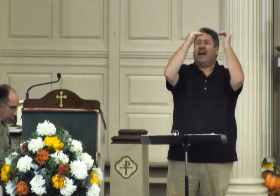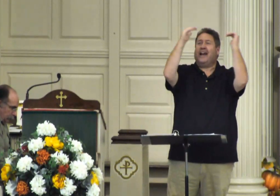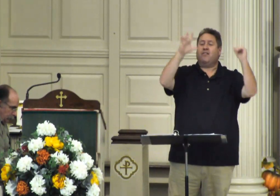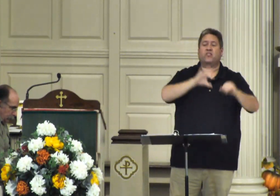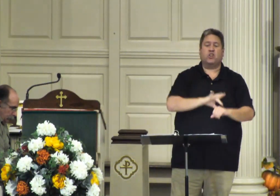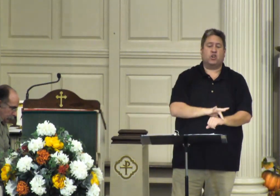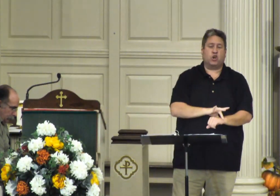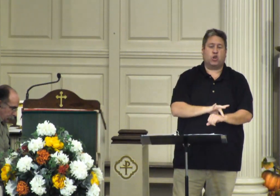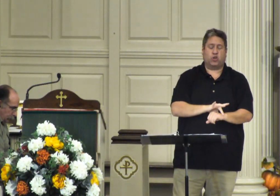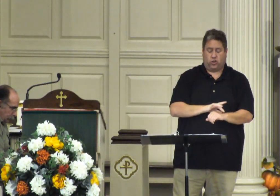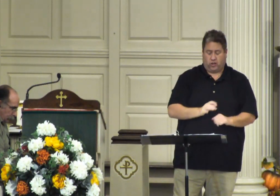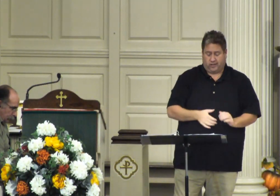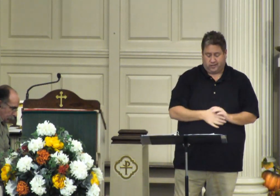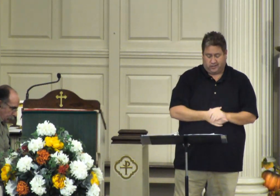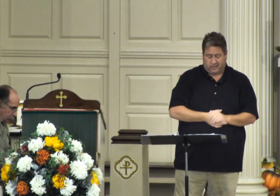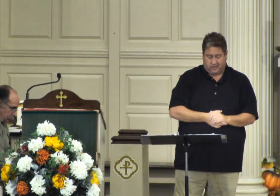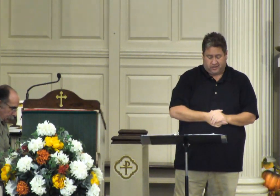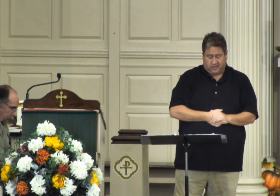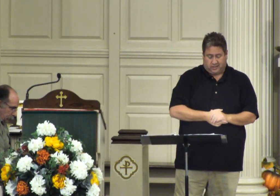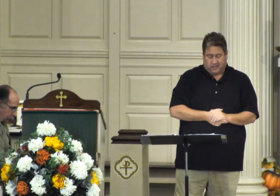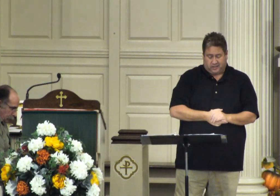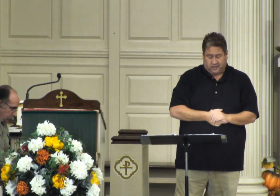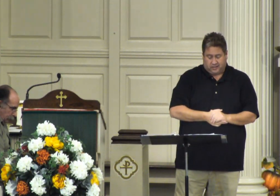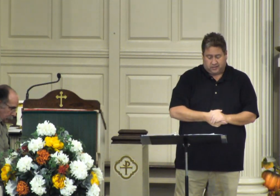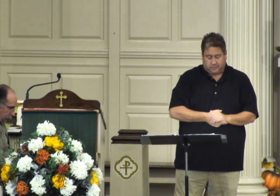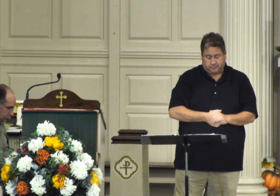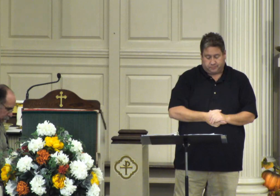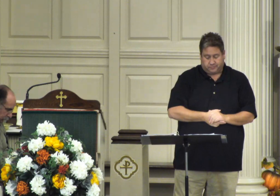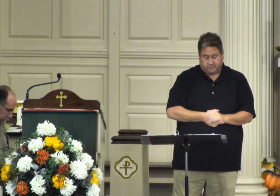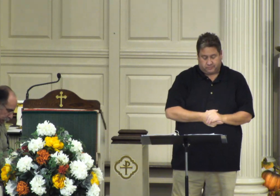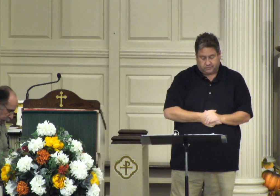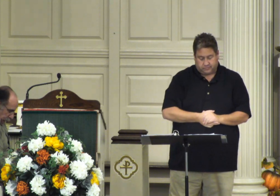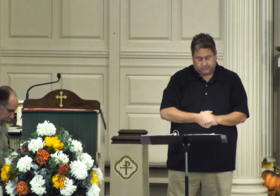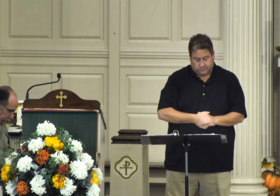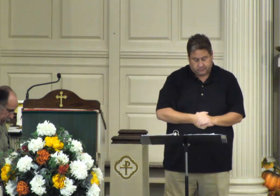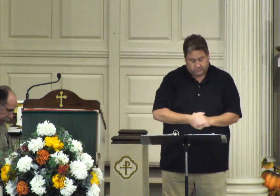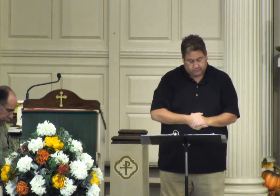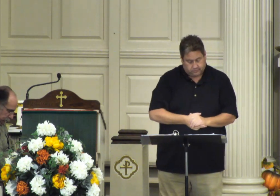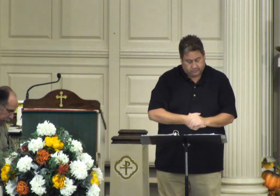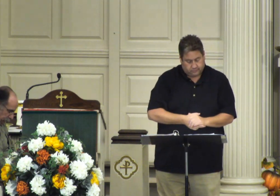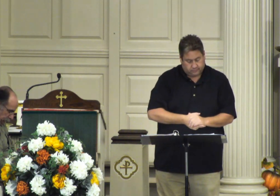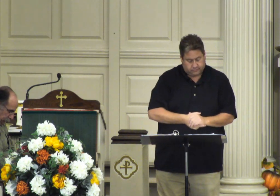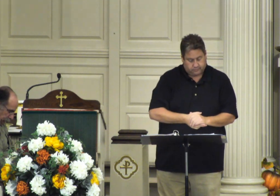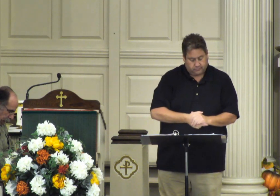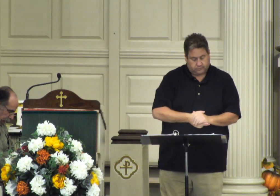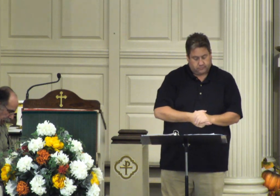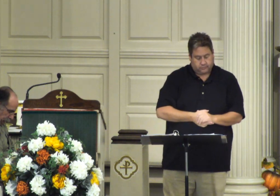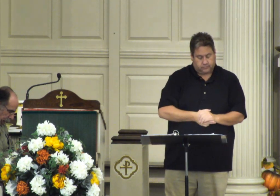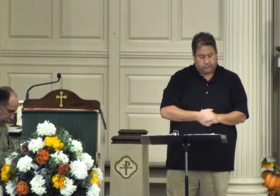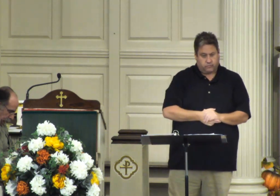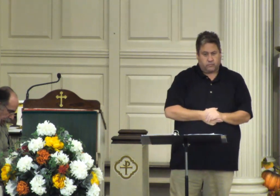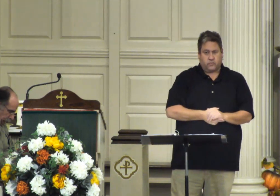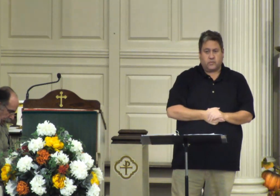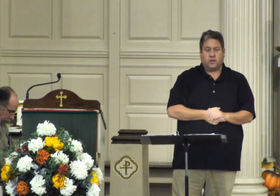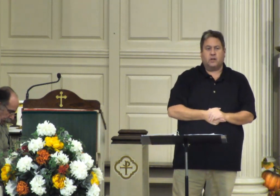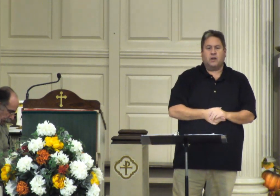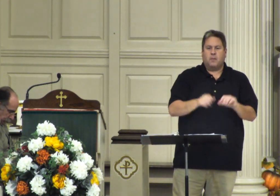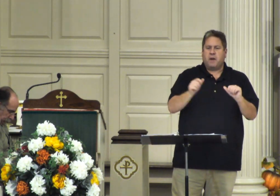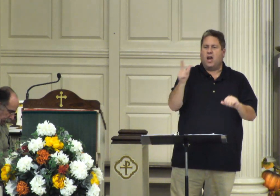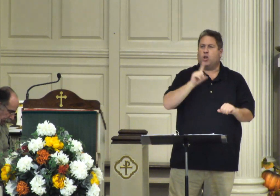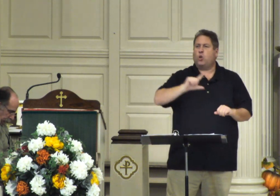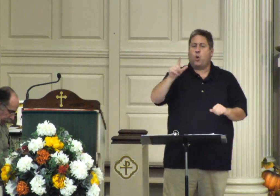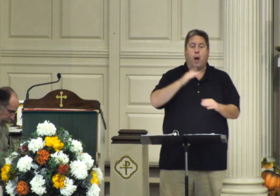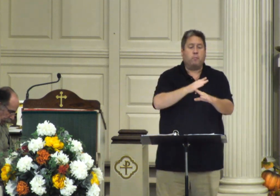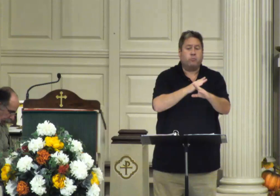the Lord, who made heaven and earth. May